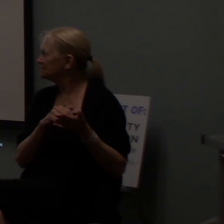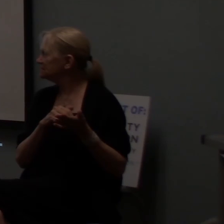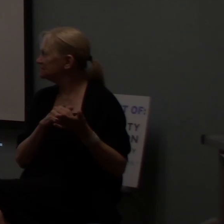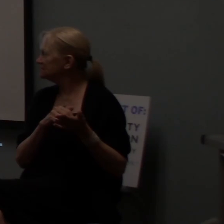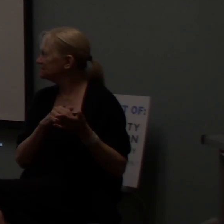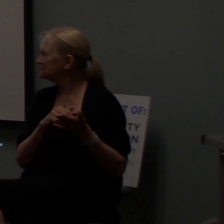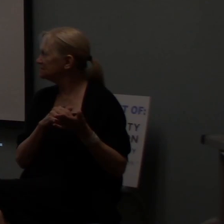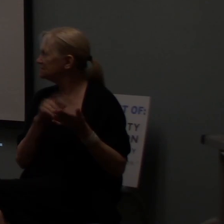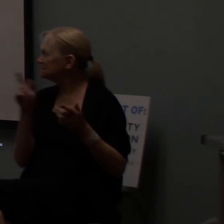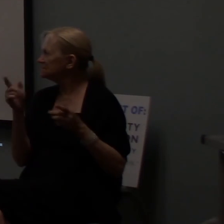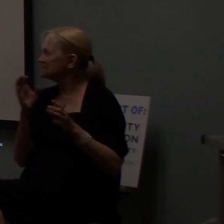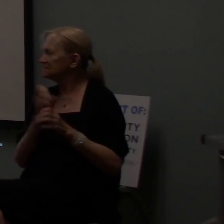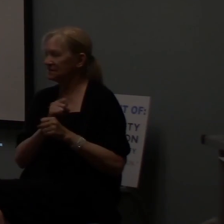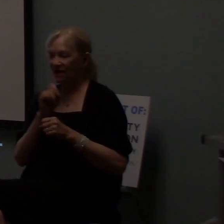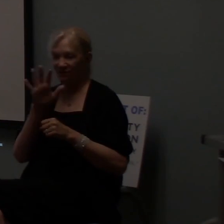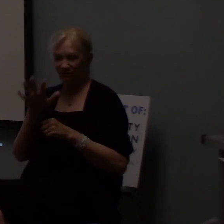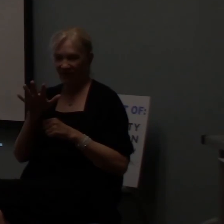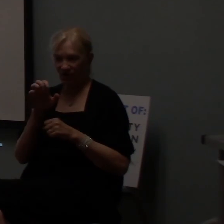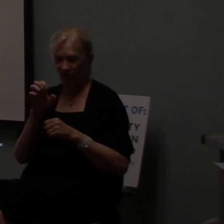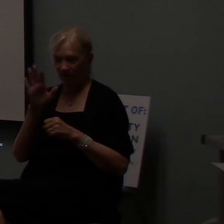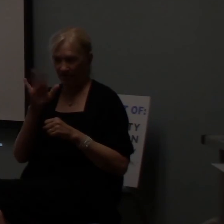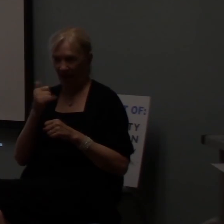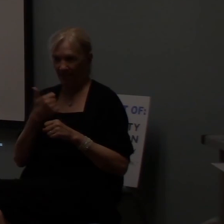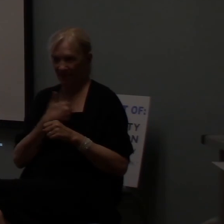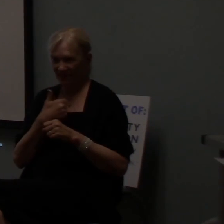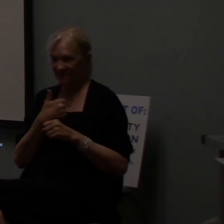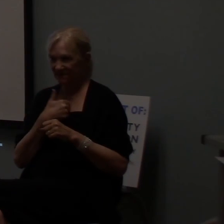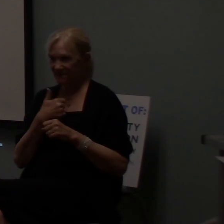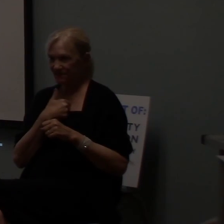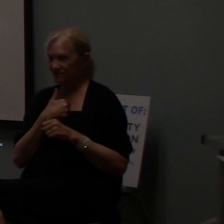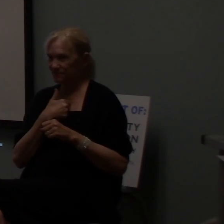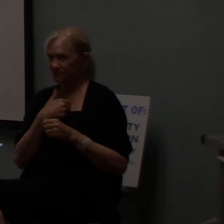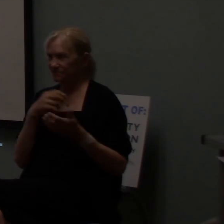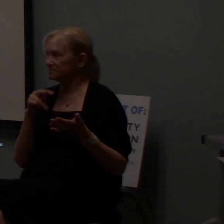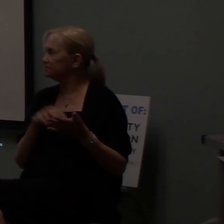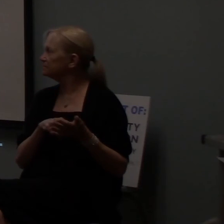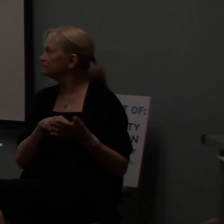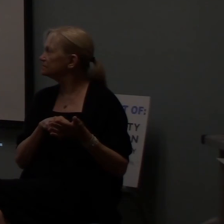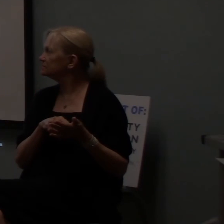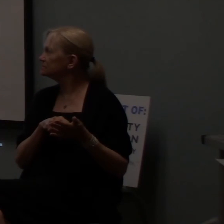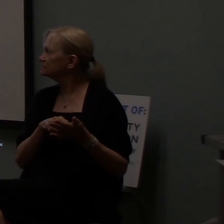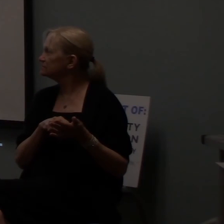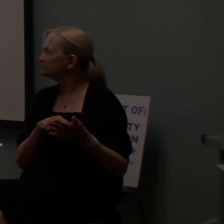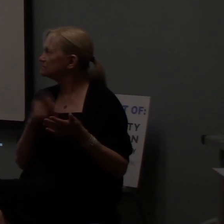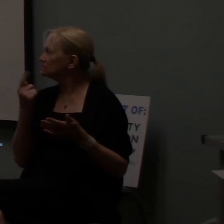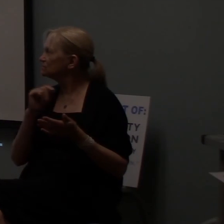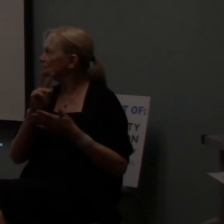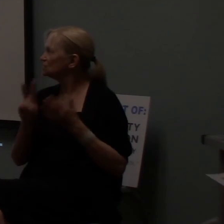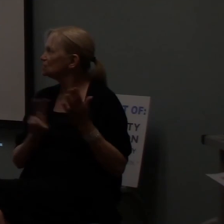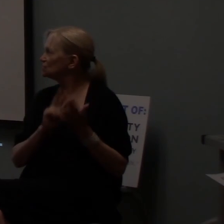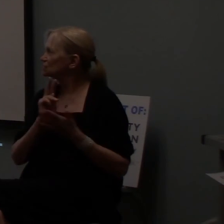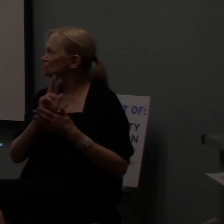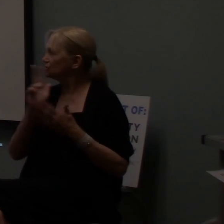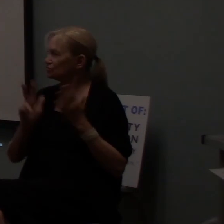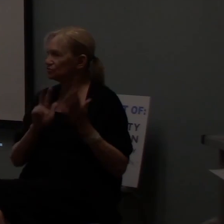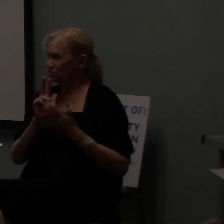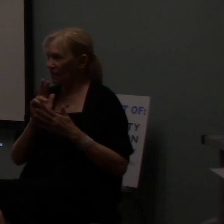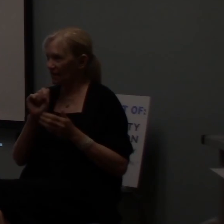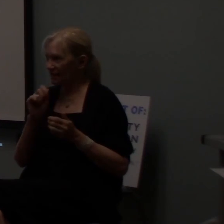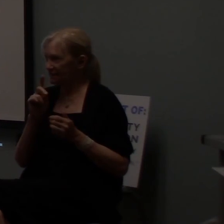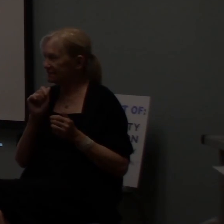acquire 500 by myself, standing in the entrance to the fairground for 2 or 3 hours